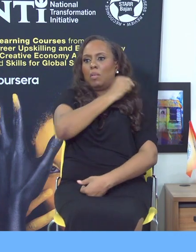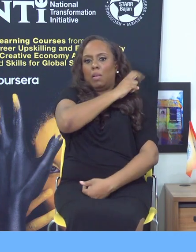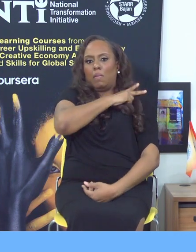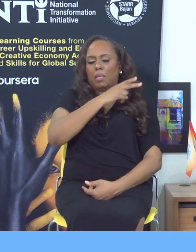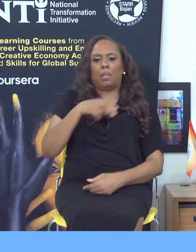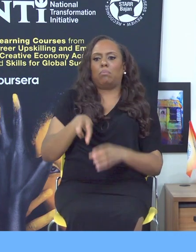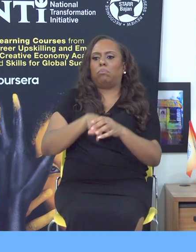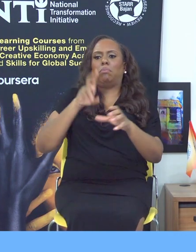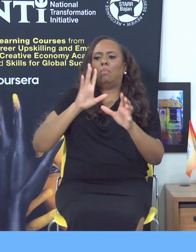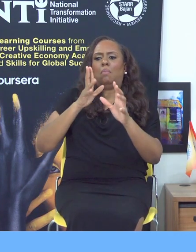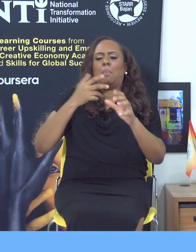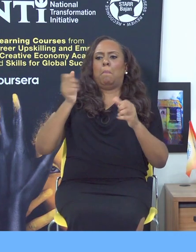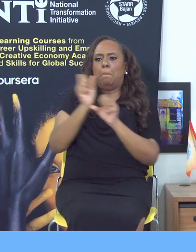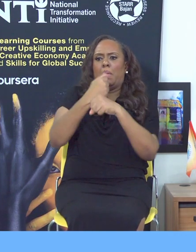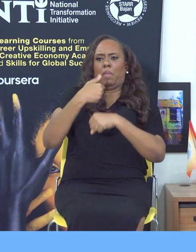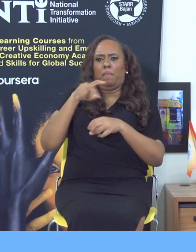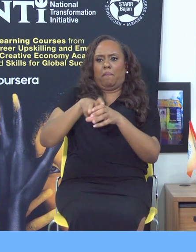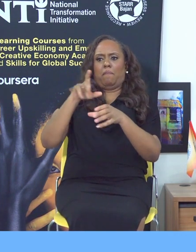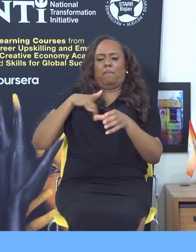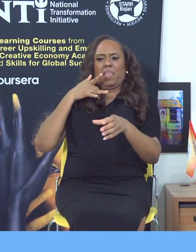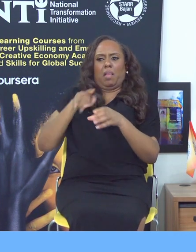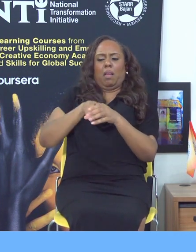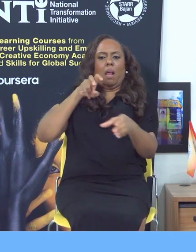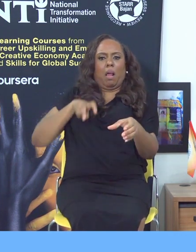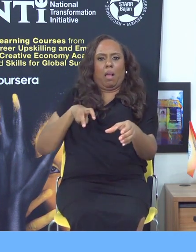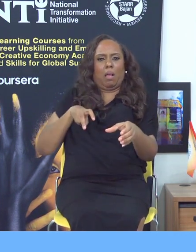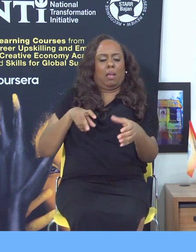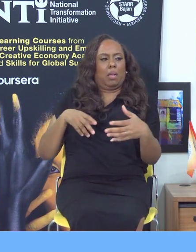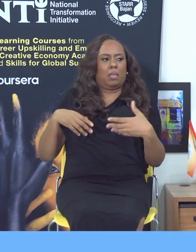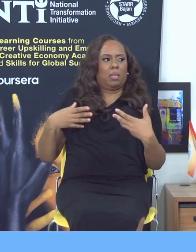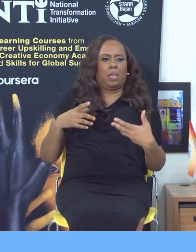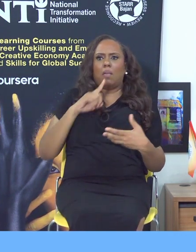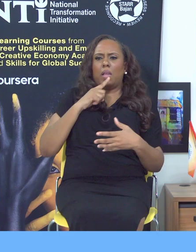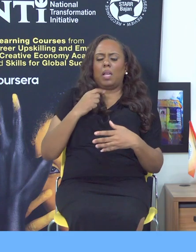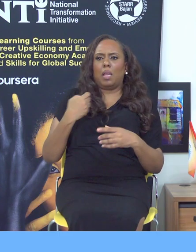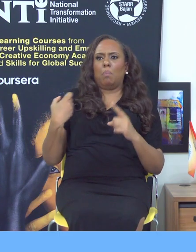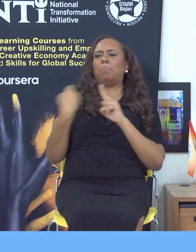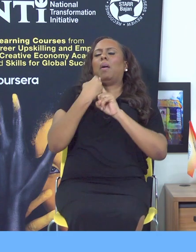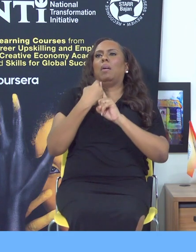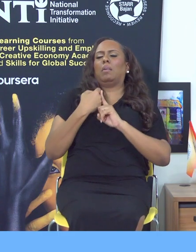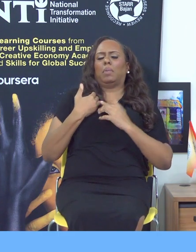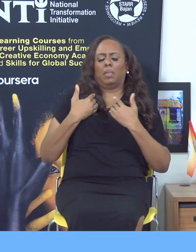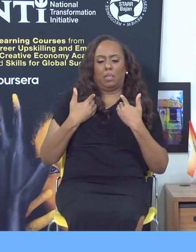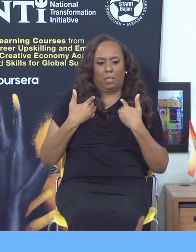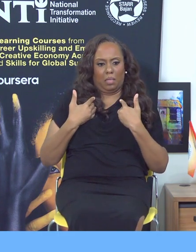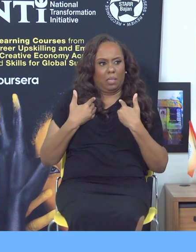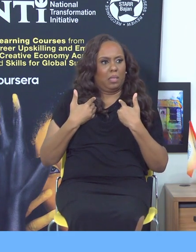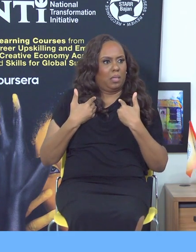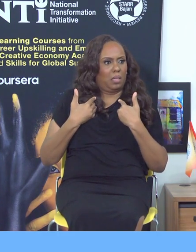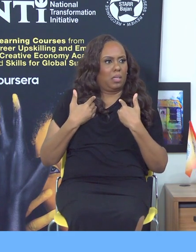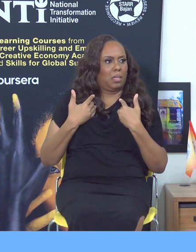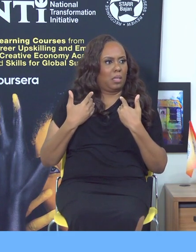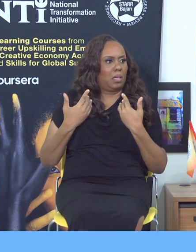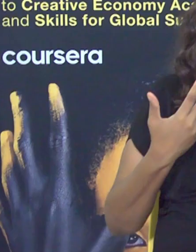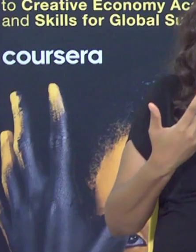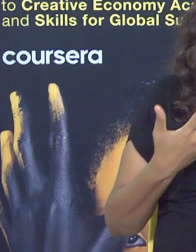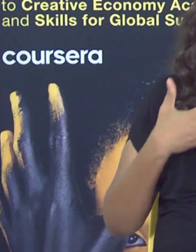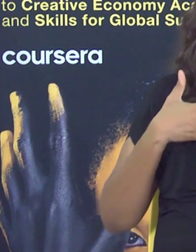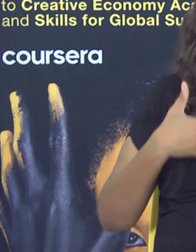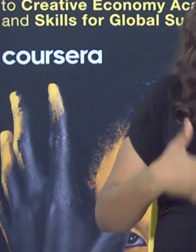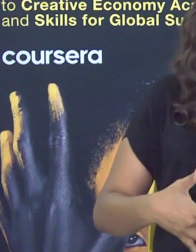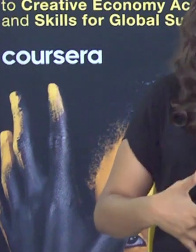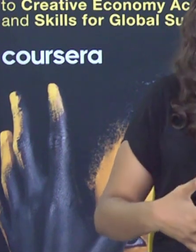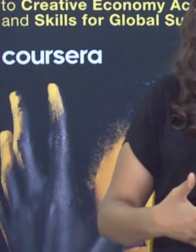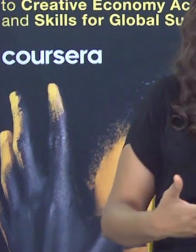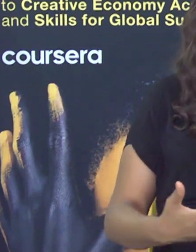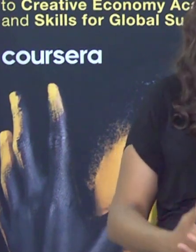stand on her ground, right? And she did not realize how it affected me. You understand? Yeah, and that was it.